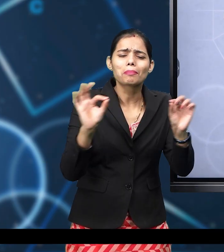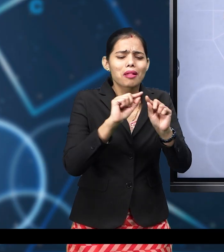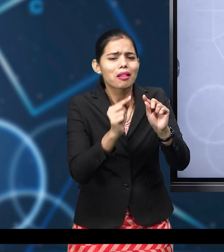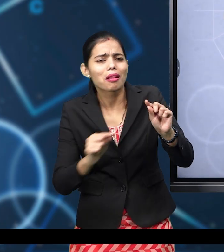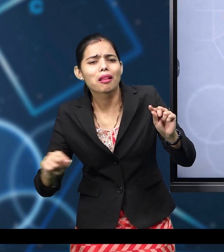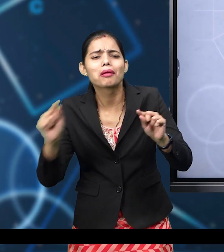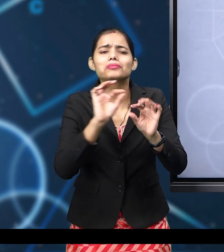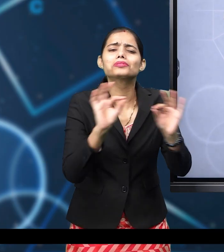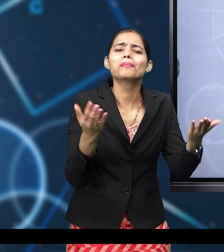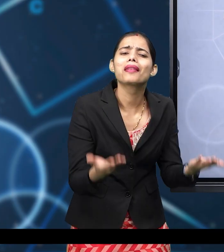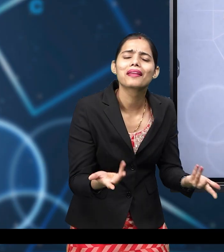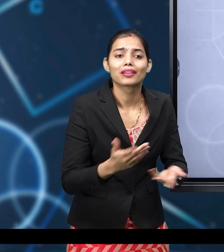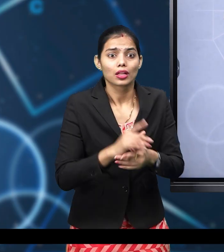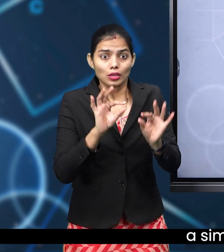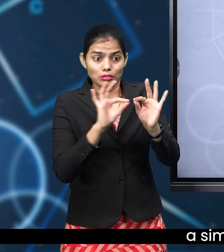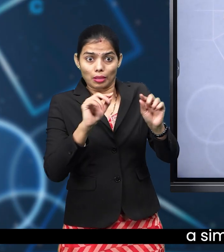Simple curve.